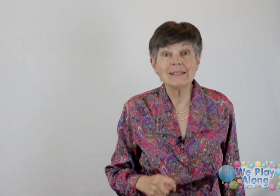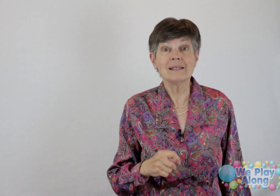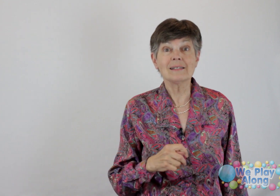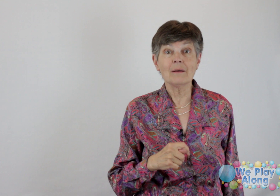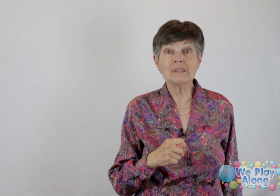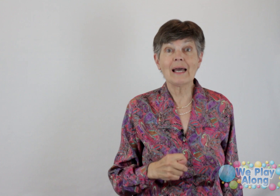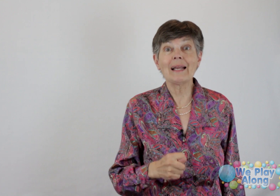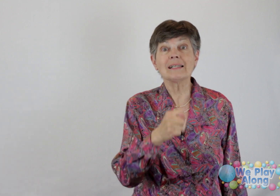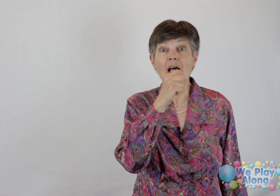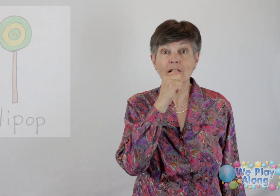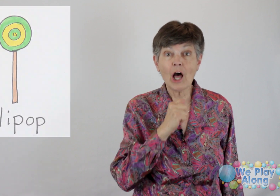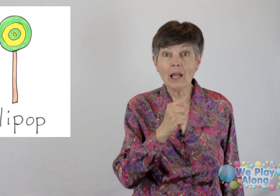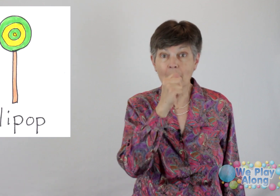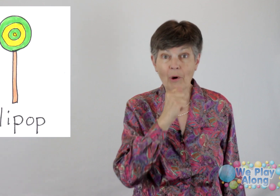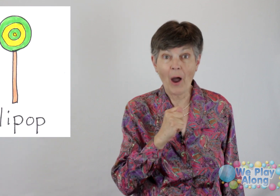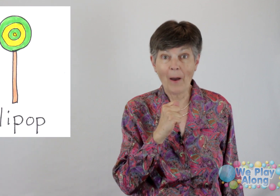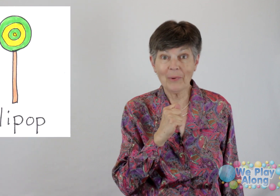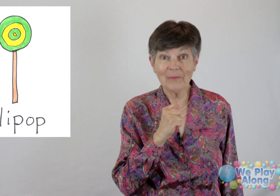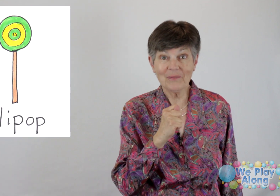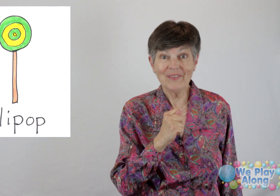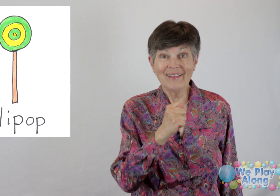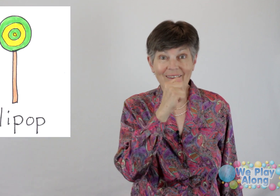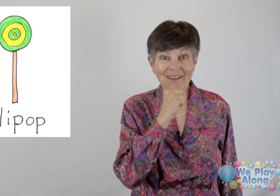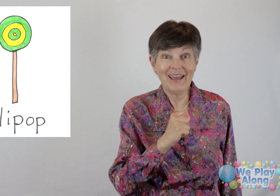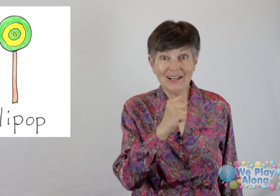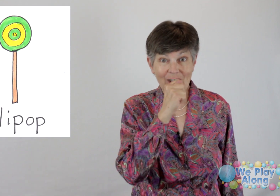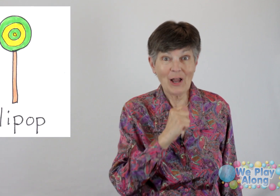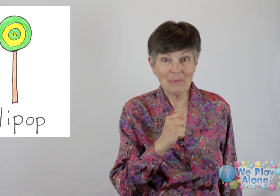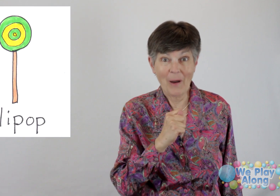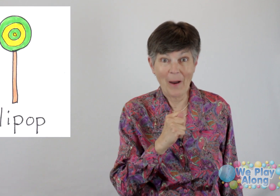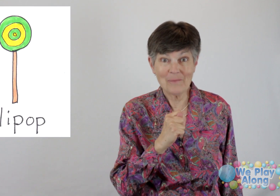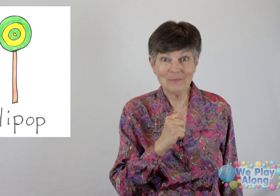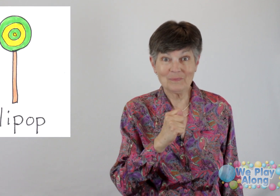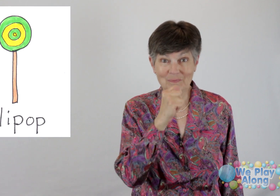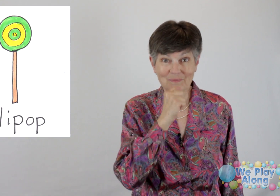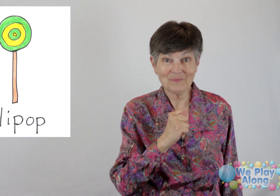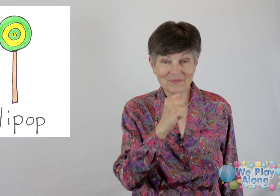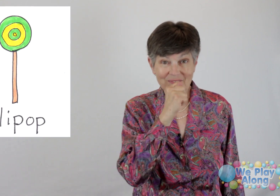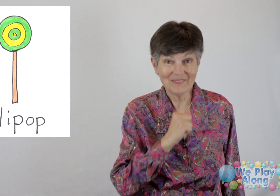it's the same sign as lollipop. Okay, lollipop.